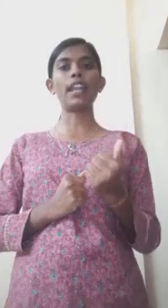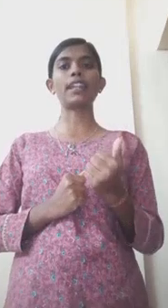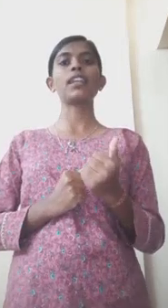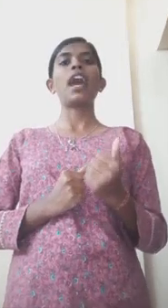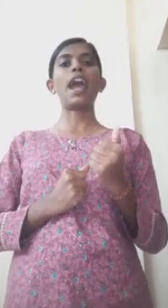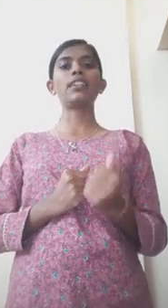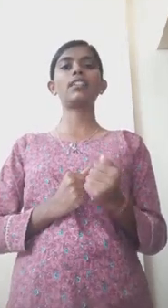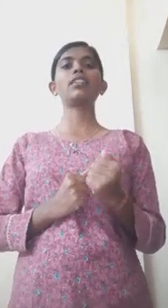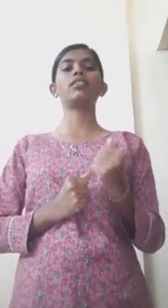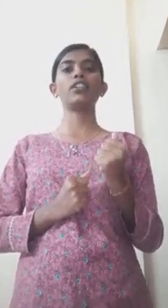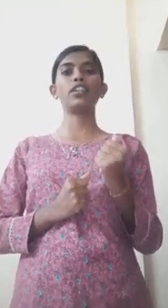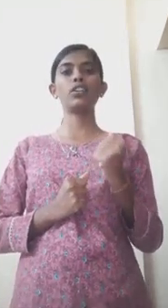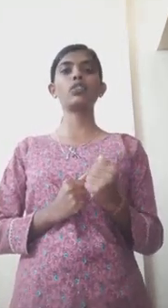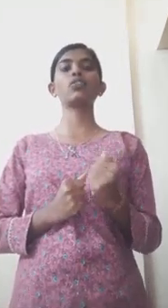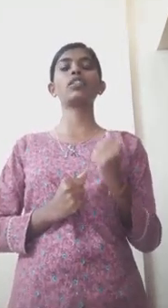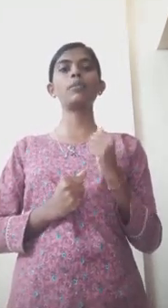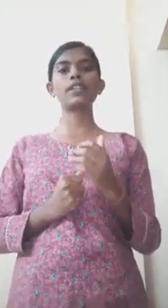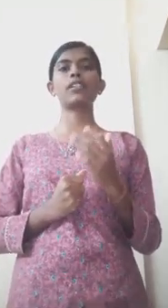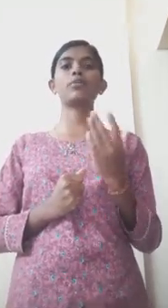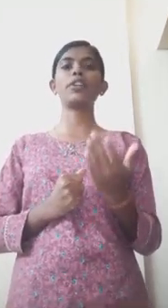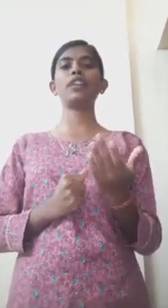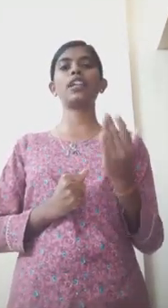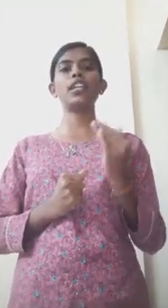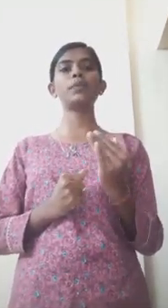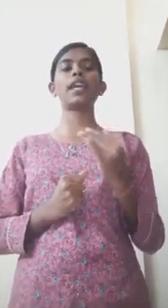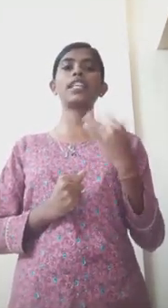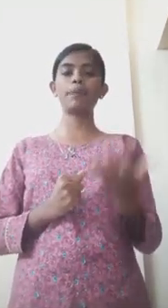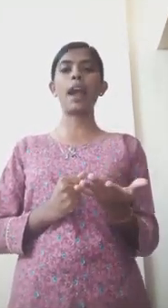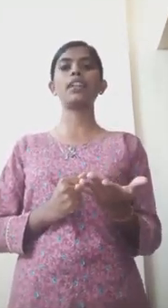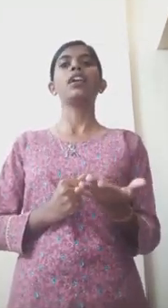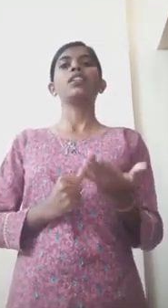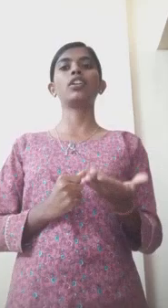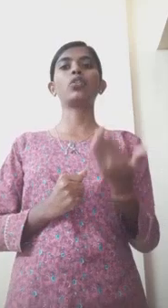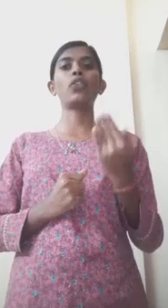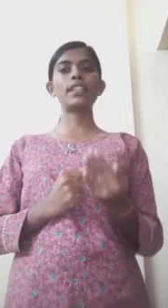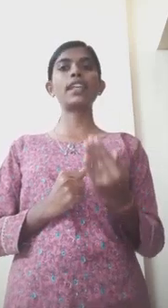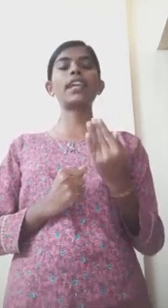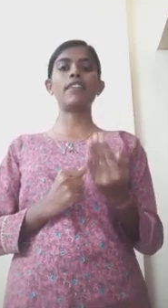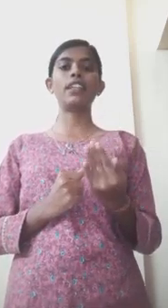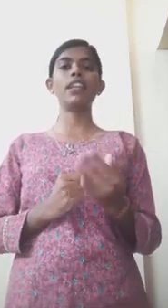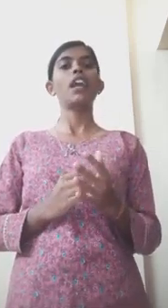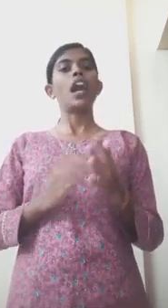contracts and the intercostal muscles between the ribs expand, the thoracic cavity